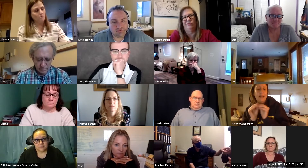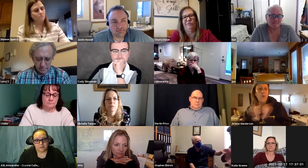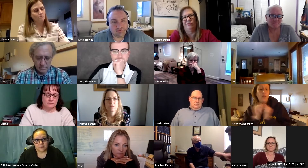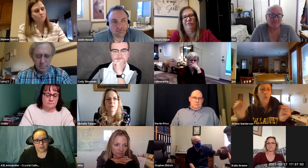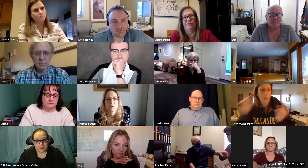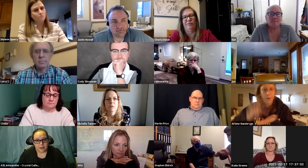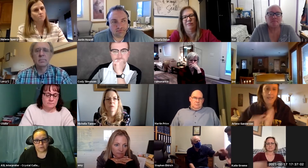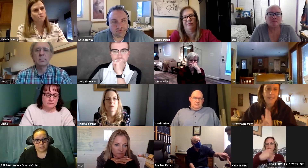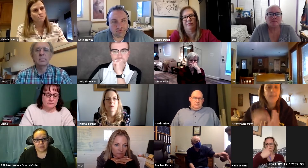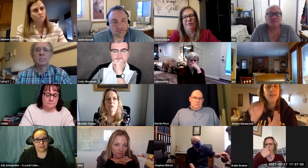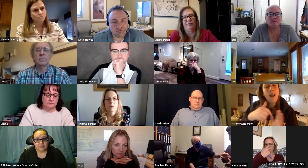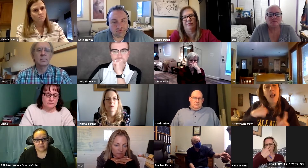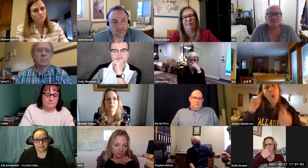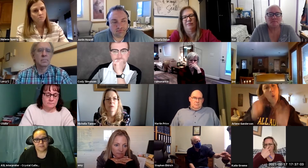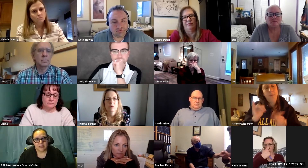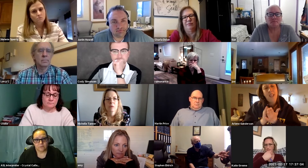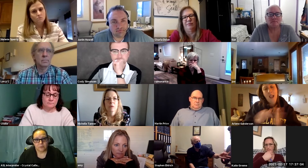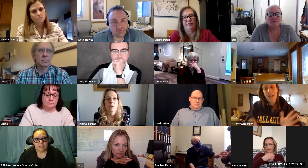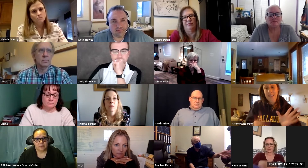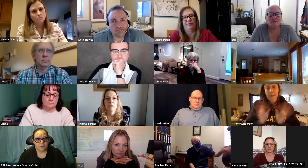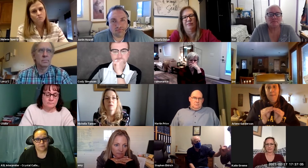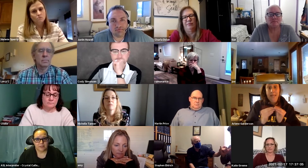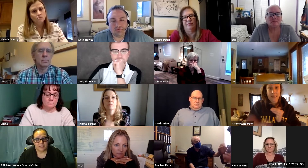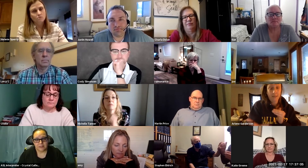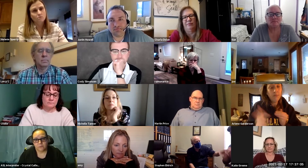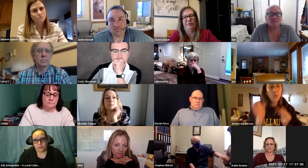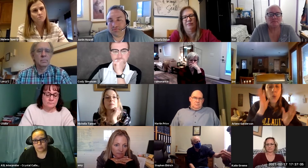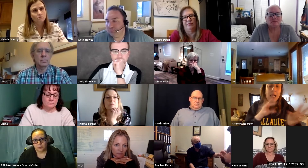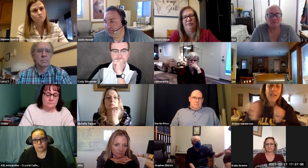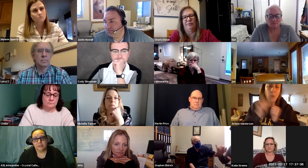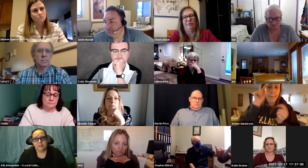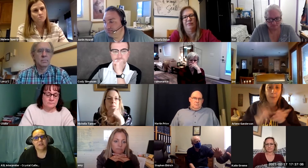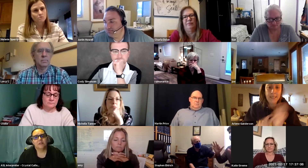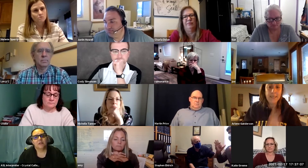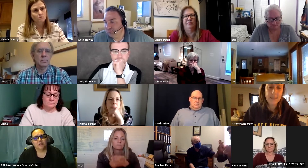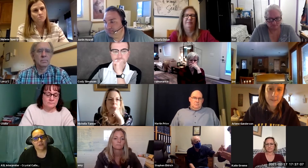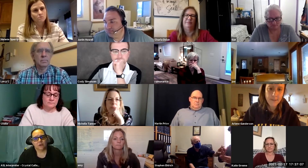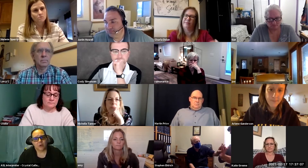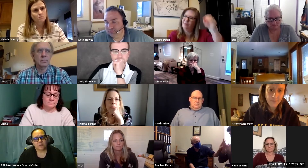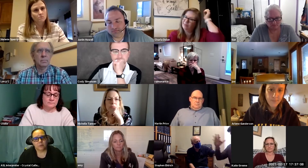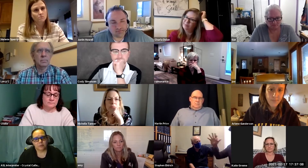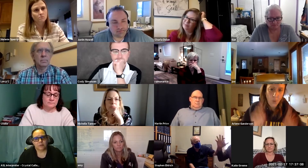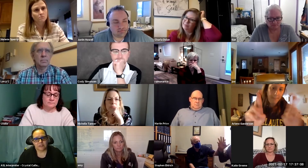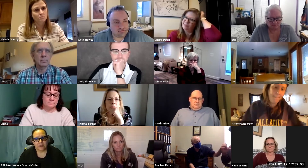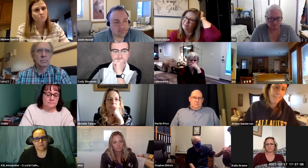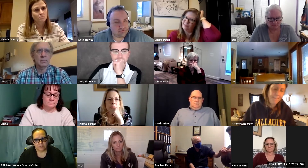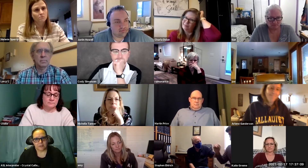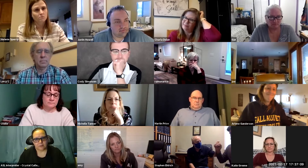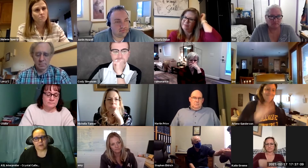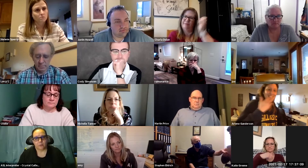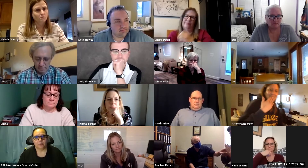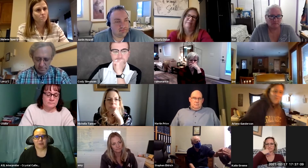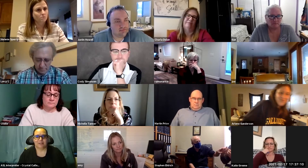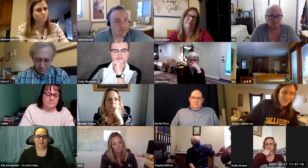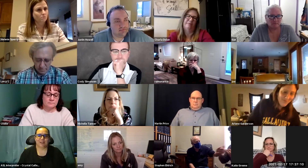struggled every meeting, and it seems like every meeting people feel like they leave with no purpose. And so I just want people to leave feeling like